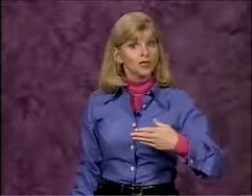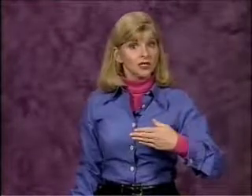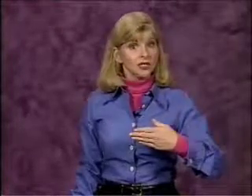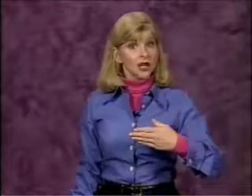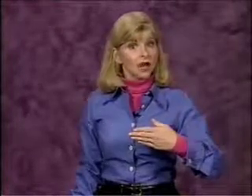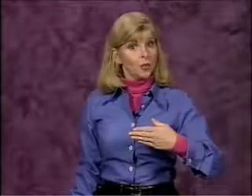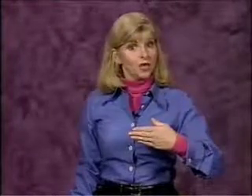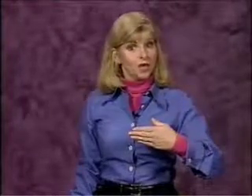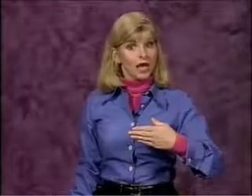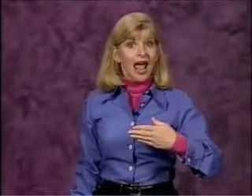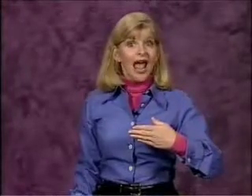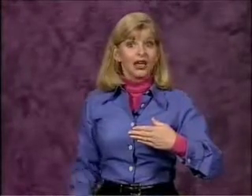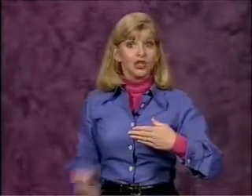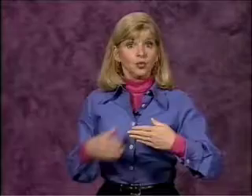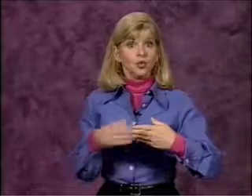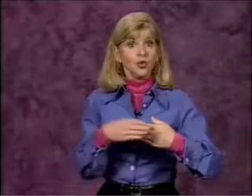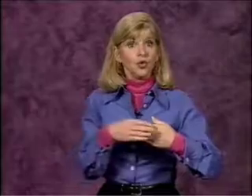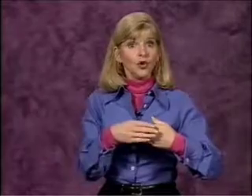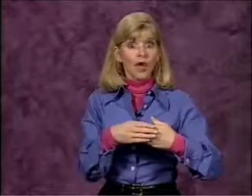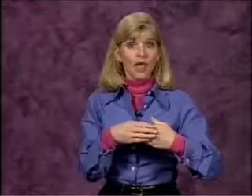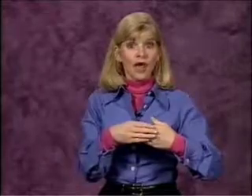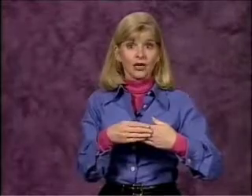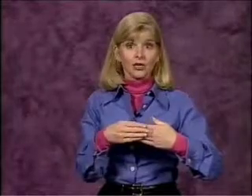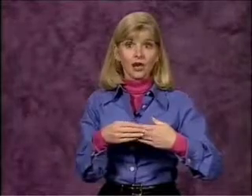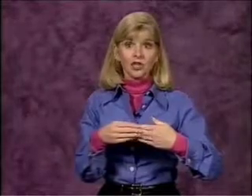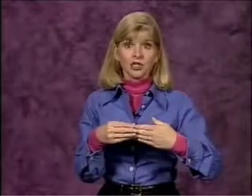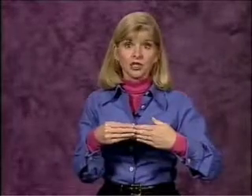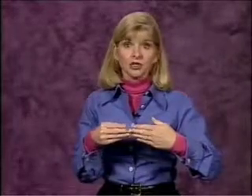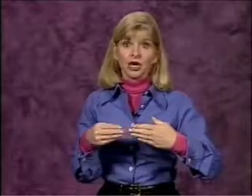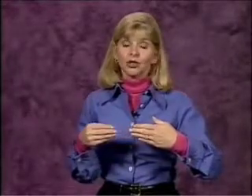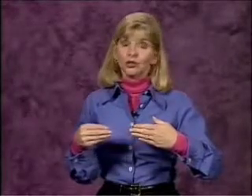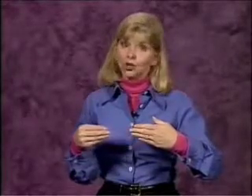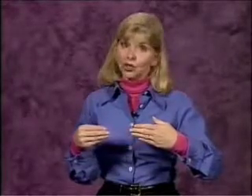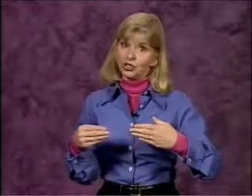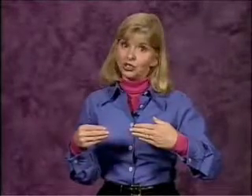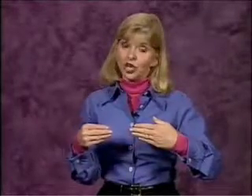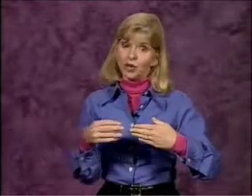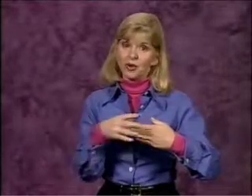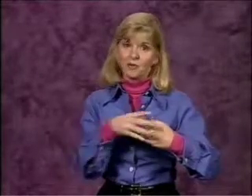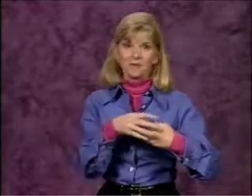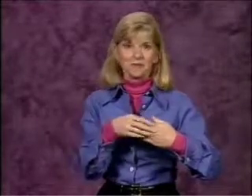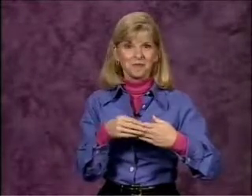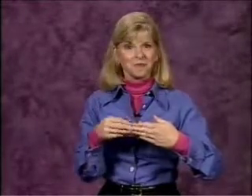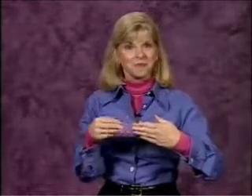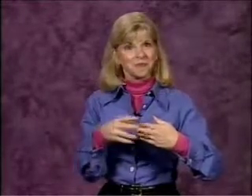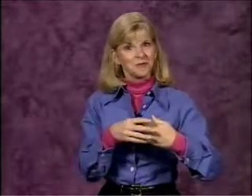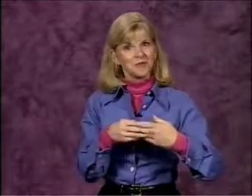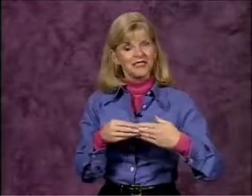represent a dollar bill as you move your other hand across it to show its shape.